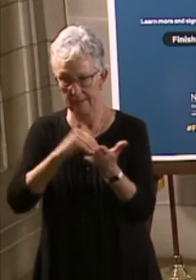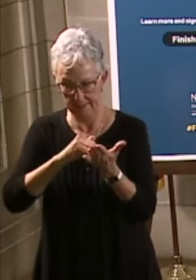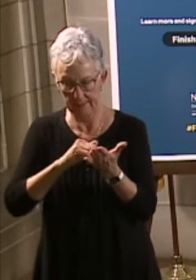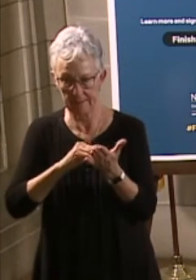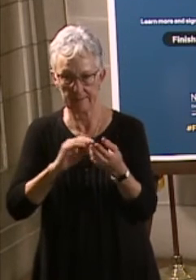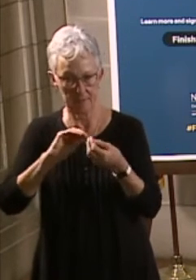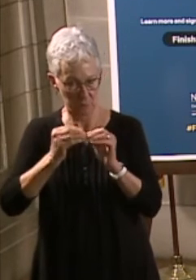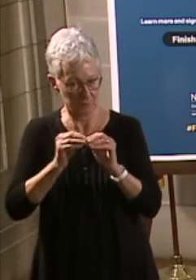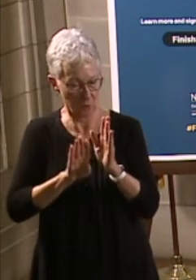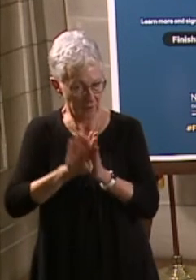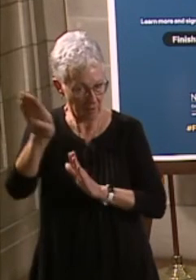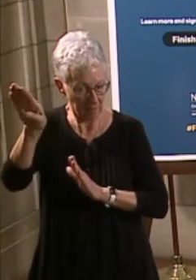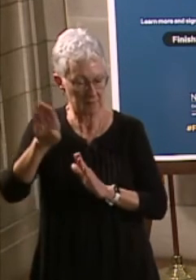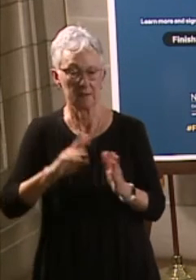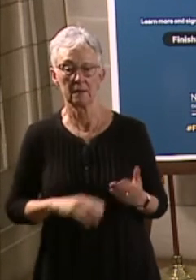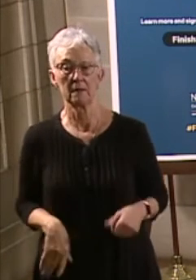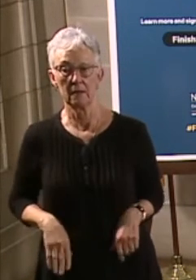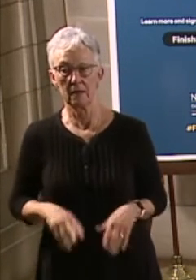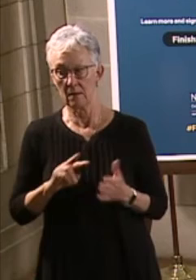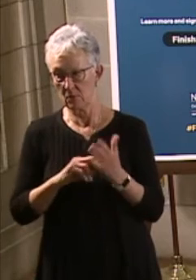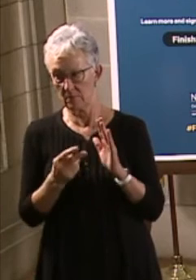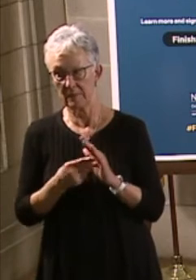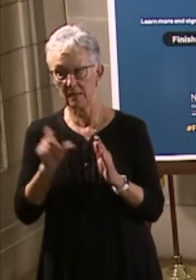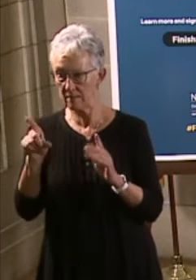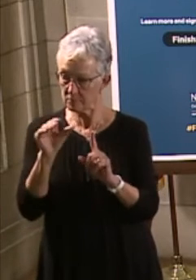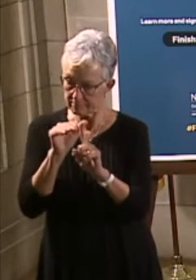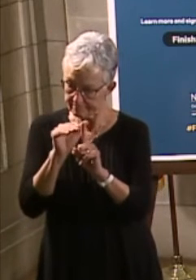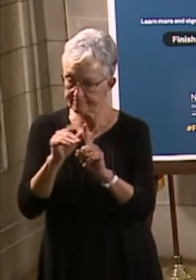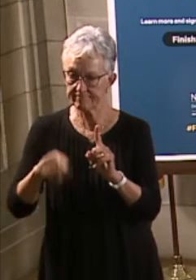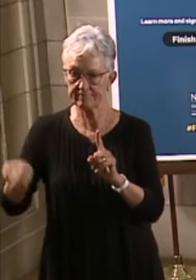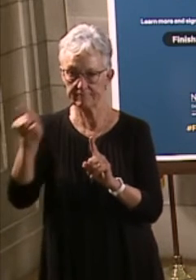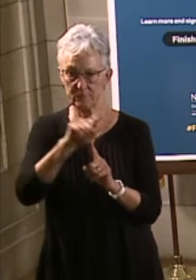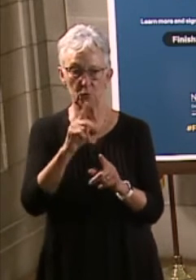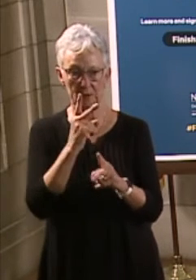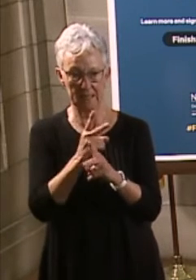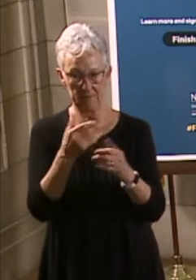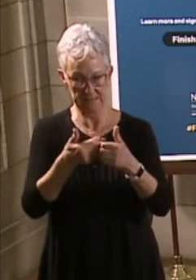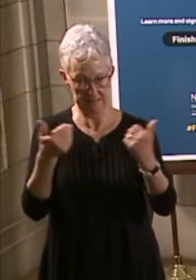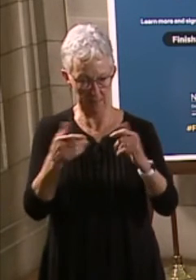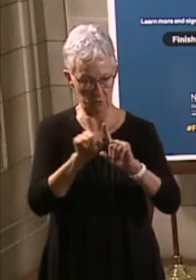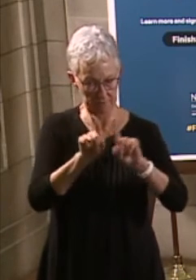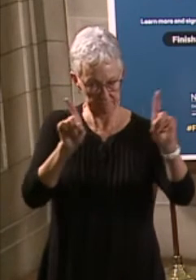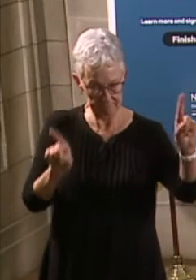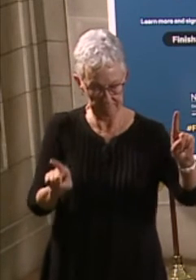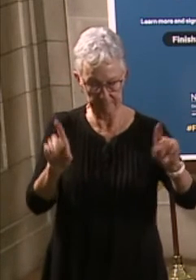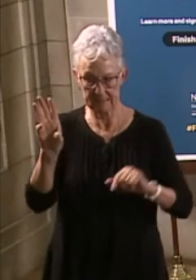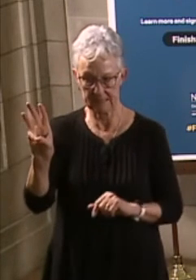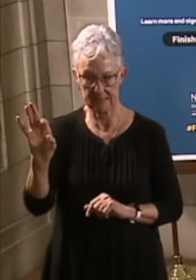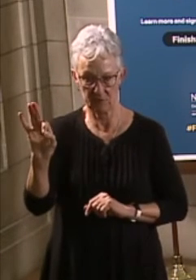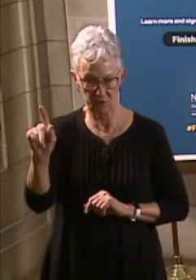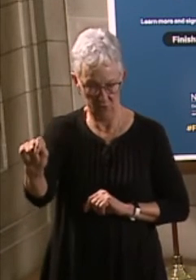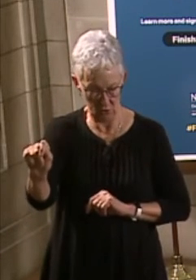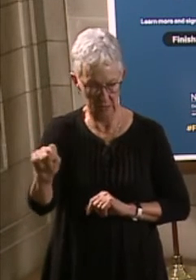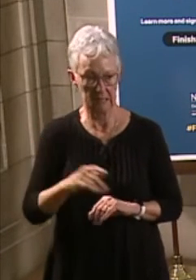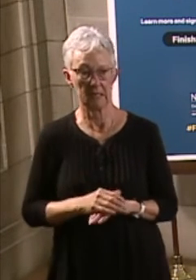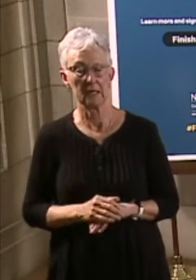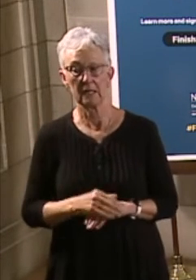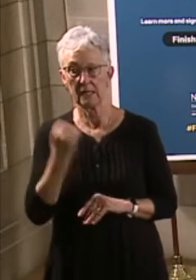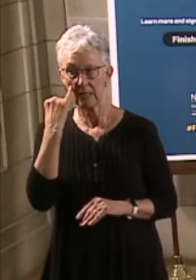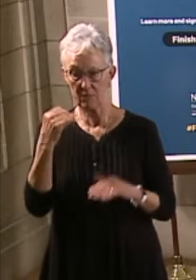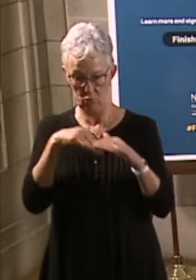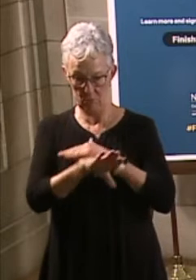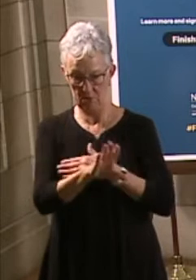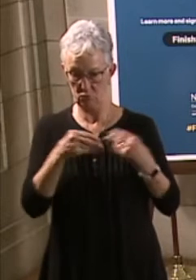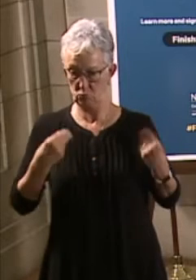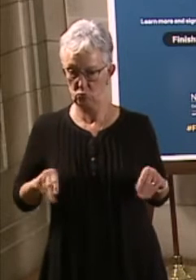spread of the virus. That means keep your 6 foot of distance when you're out in public from other people. Wear a mask if you can't do that when you go into the store.